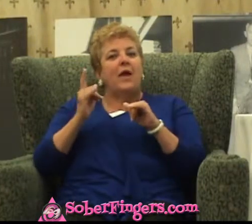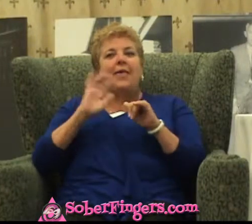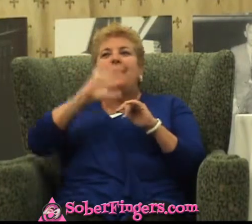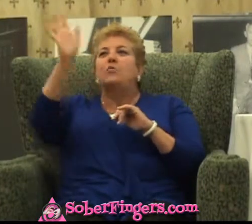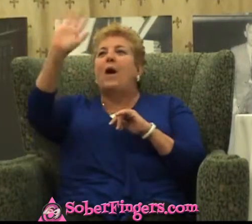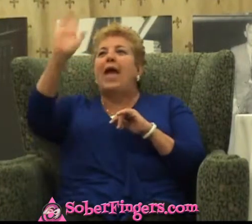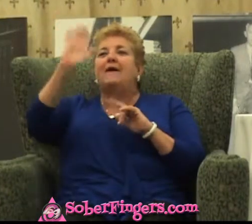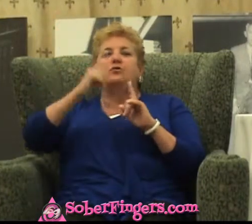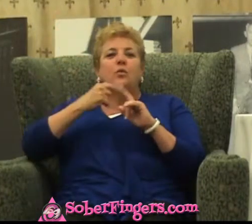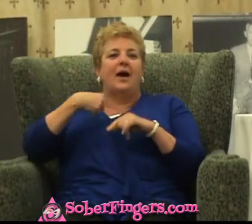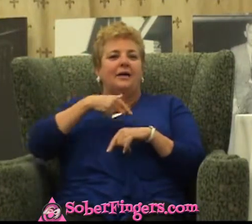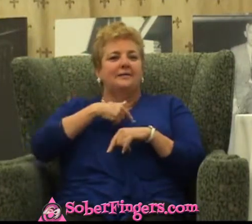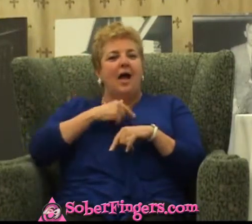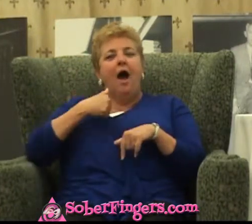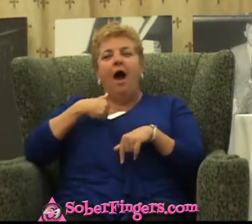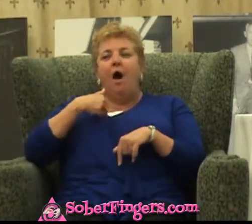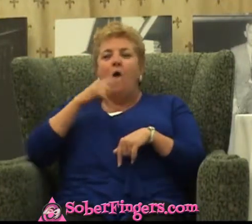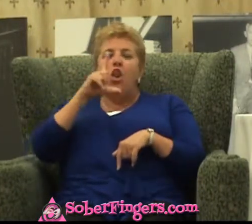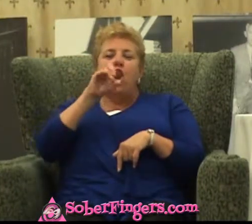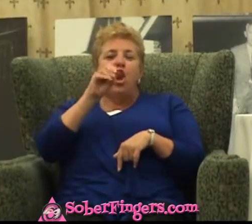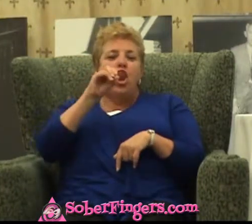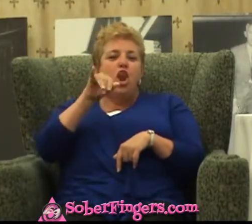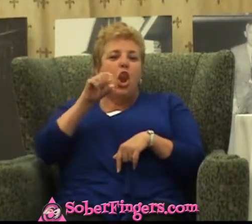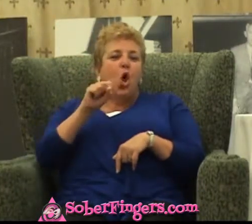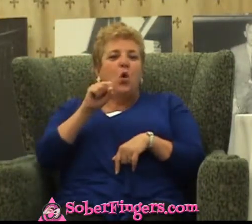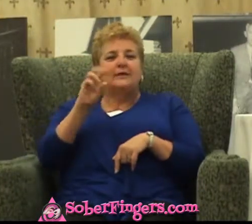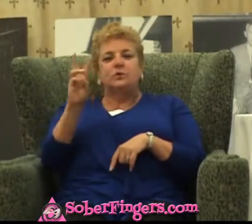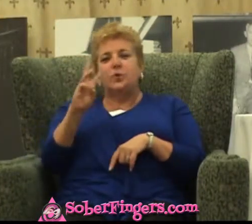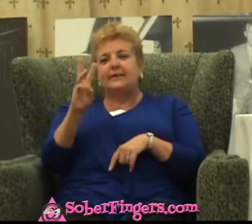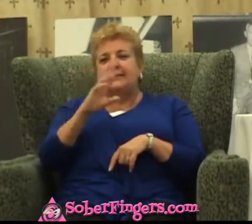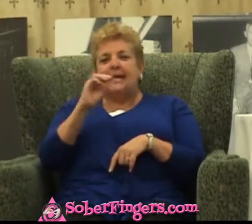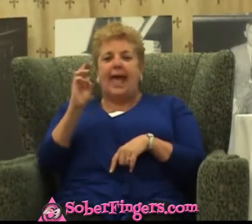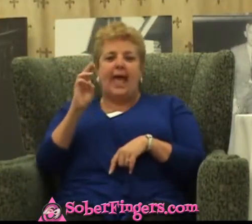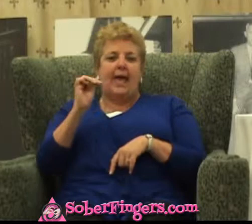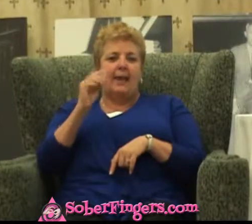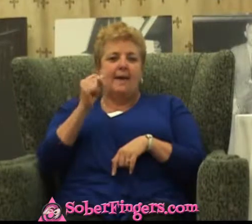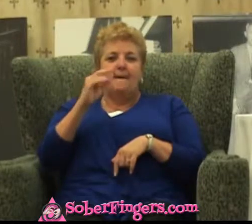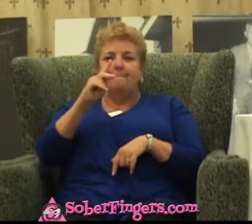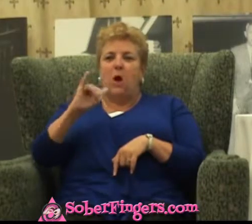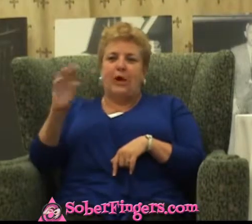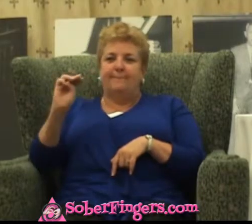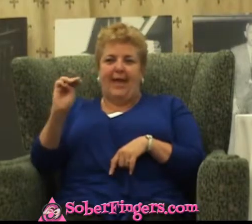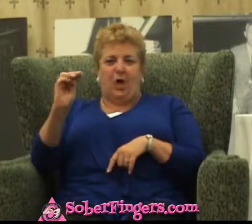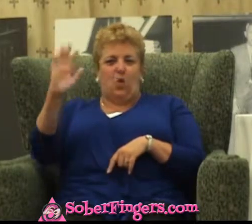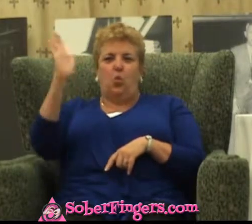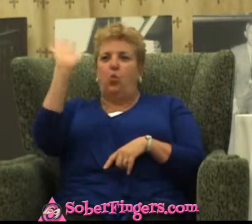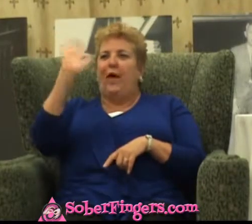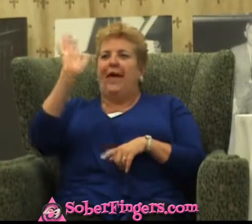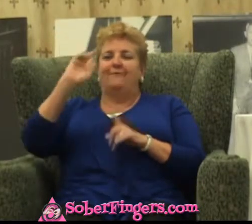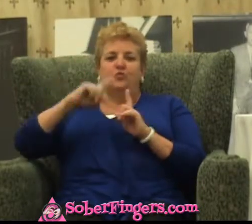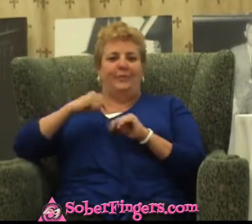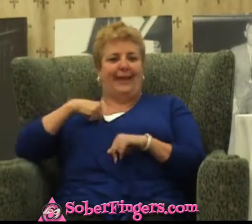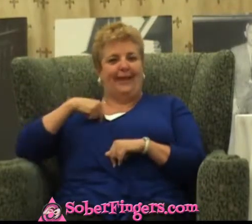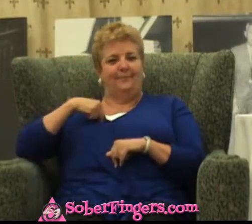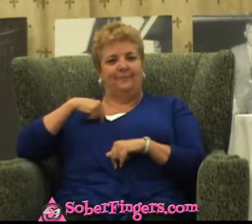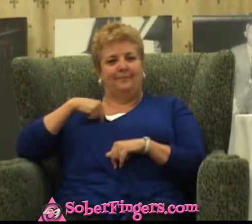had been waved at by Lois Wilson and Marty Mann. And I'm sure that's helped my sobriety. So if I don't see